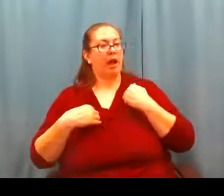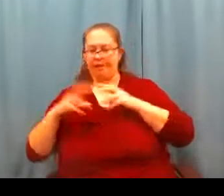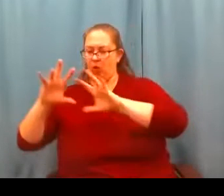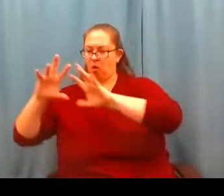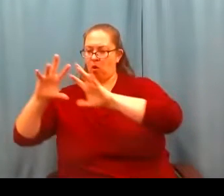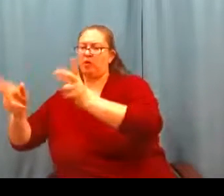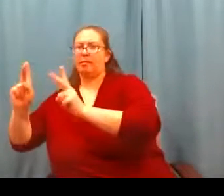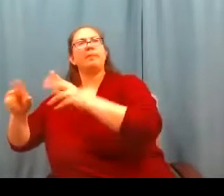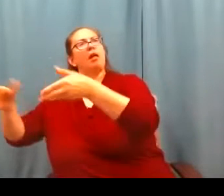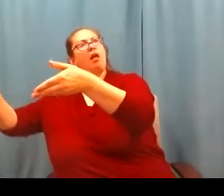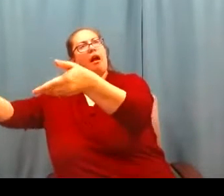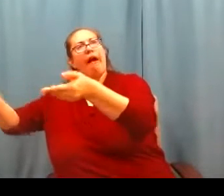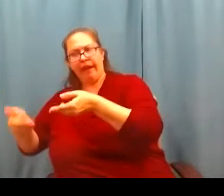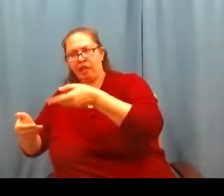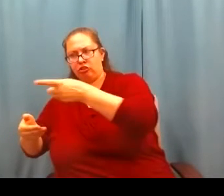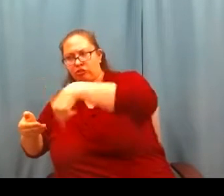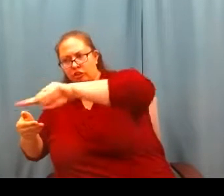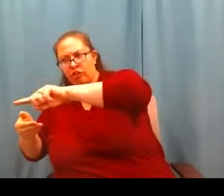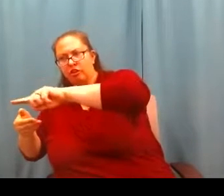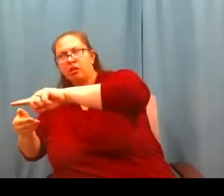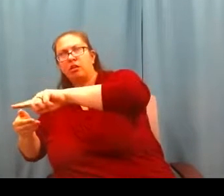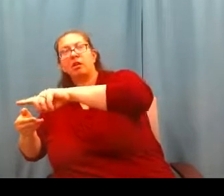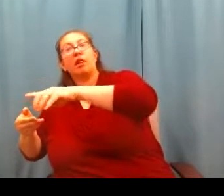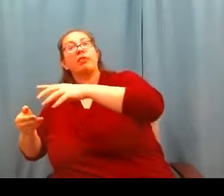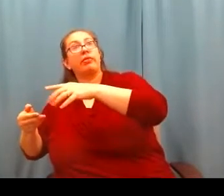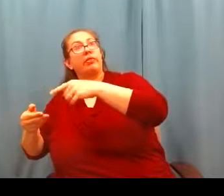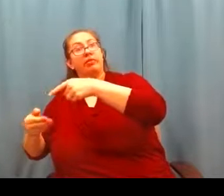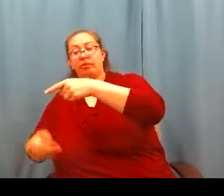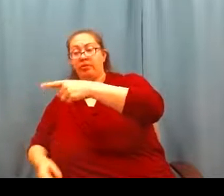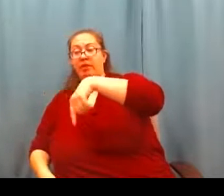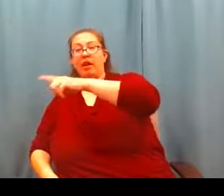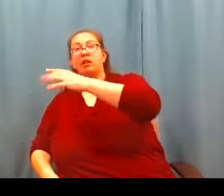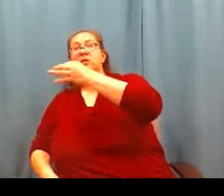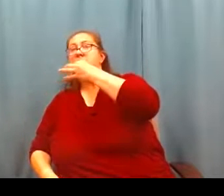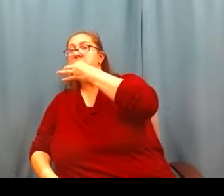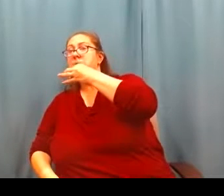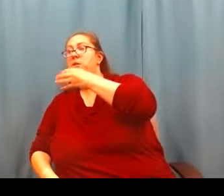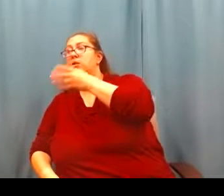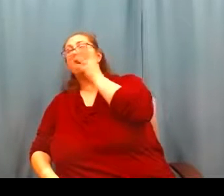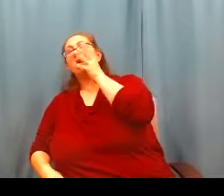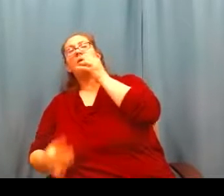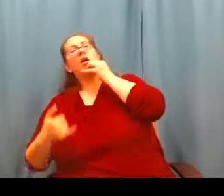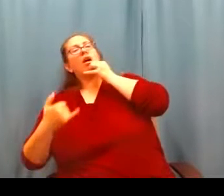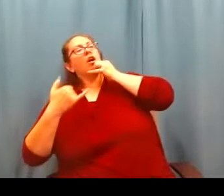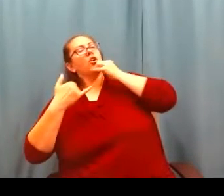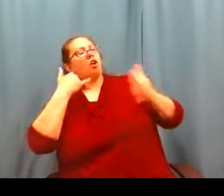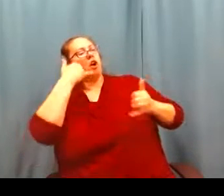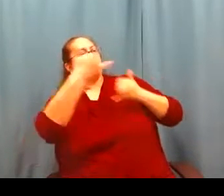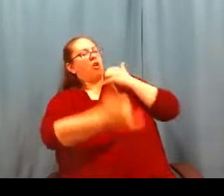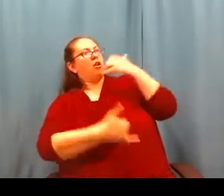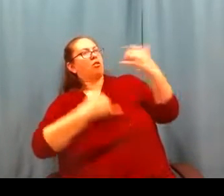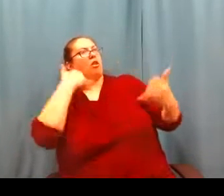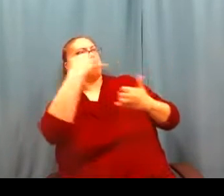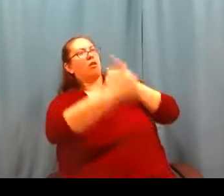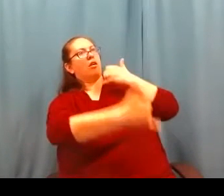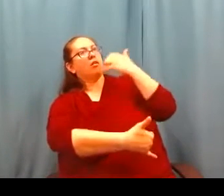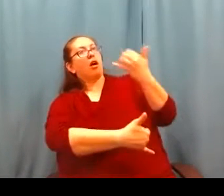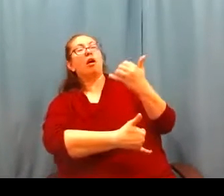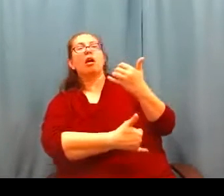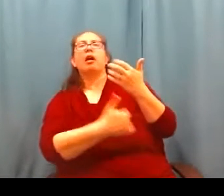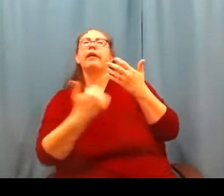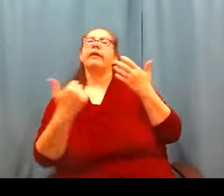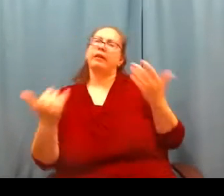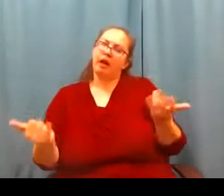people who in the not too distant future will begin calling on people's homes. Now, if you can